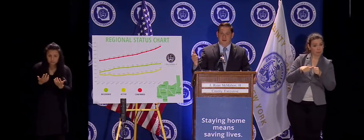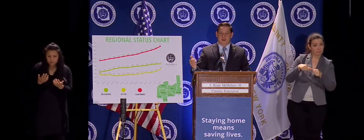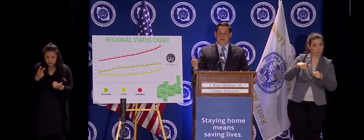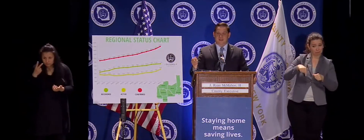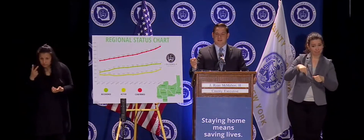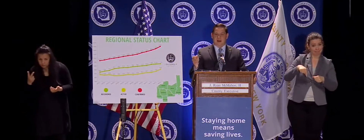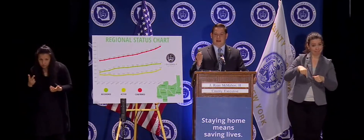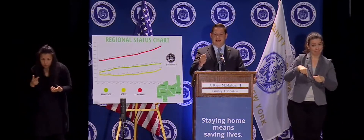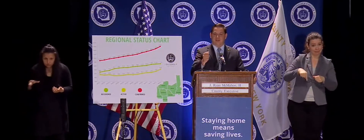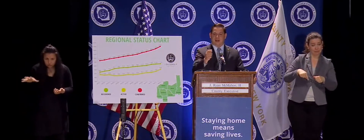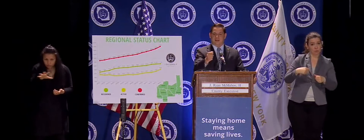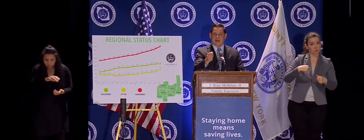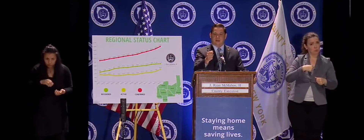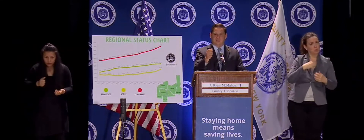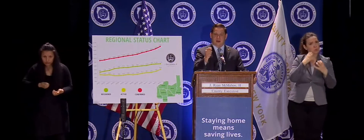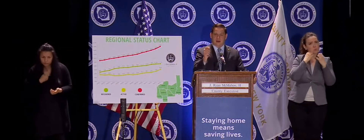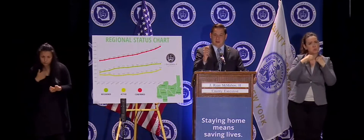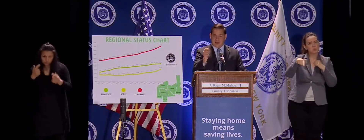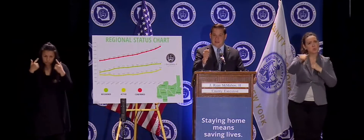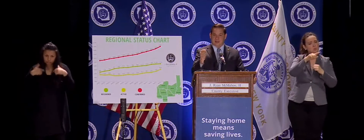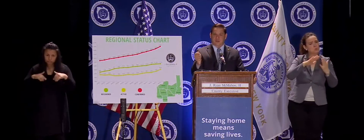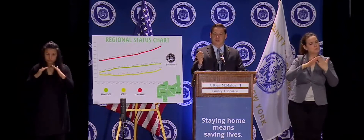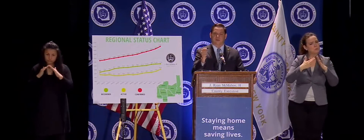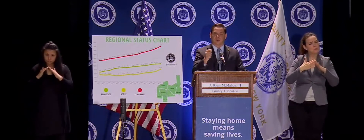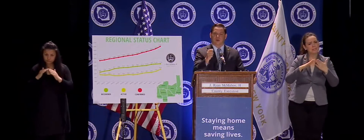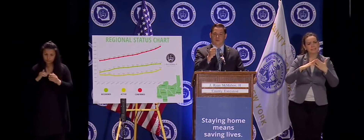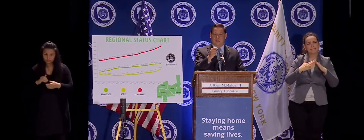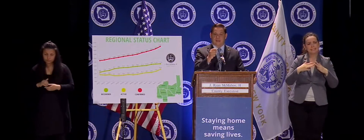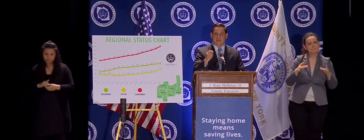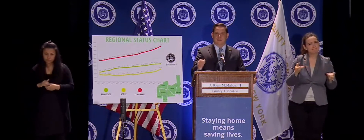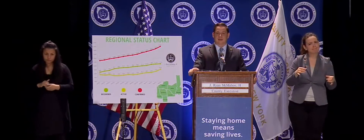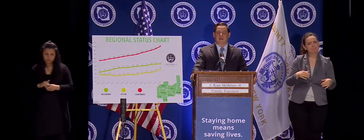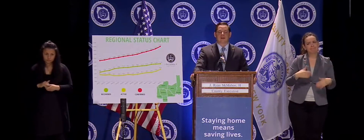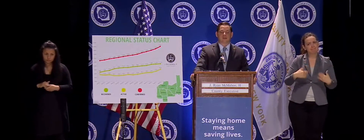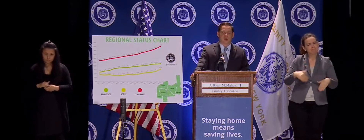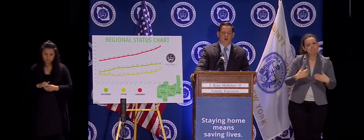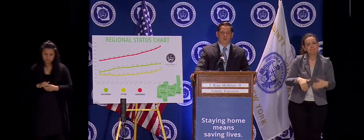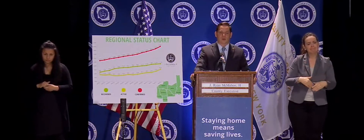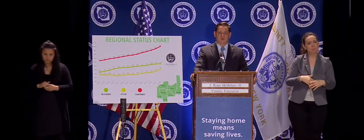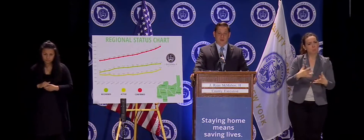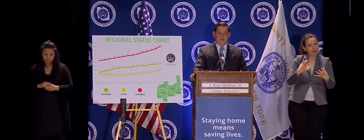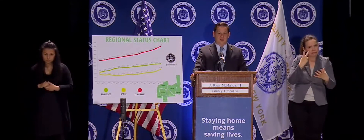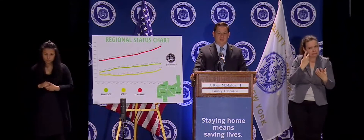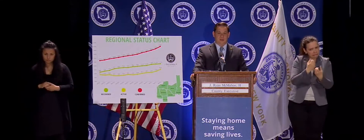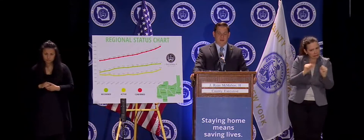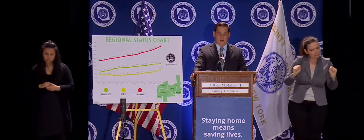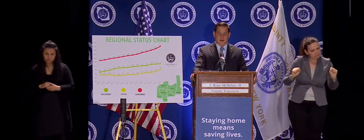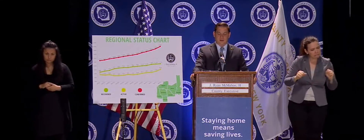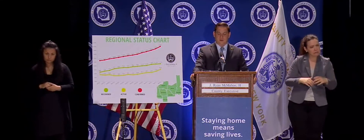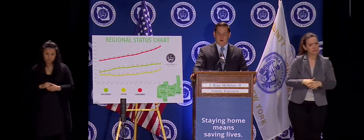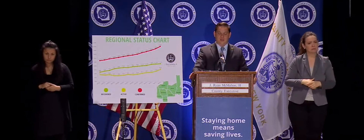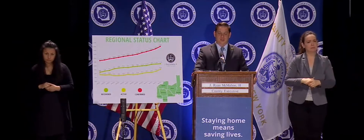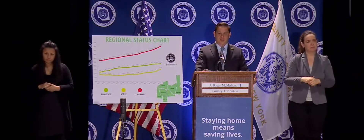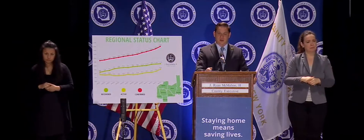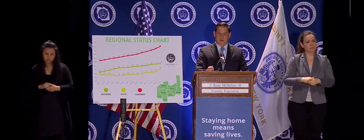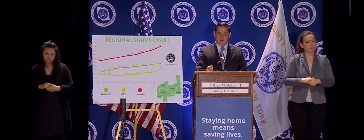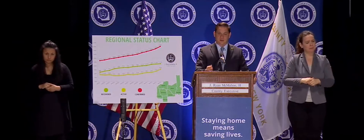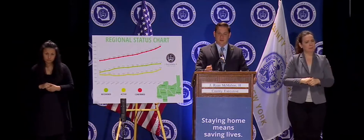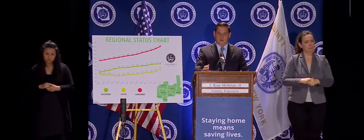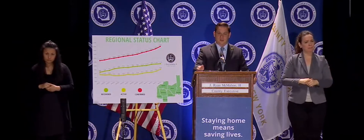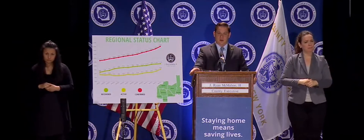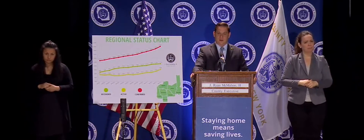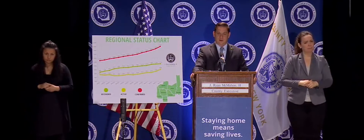department. This is now contact tracing for COVID-19. So the cross training's